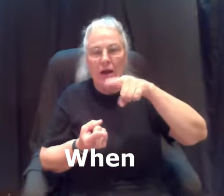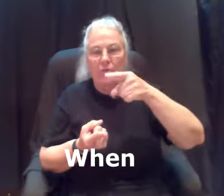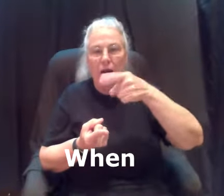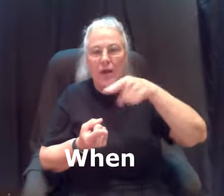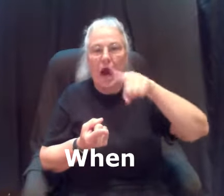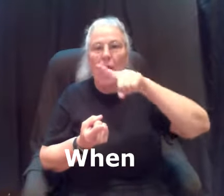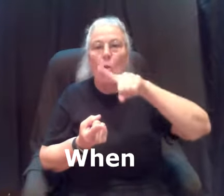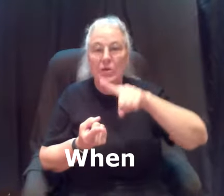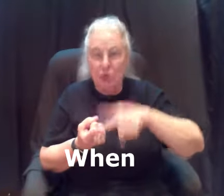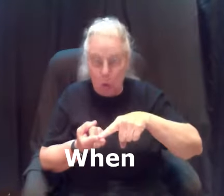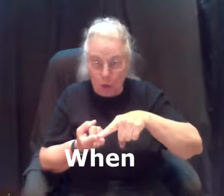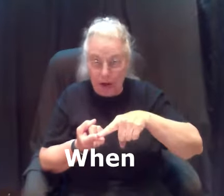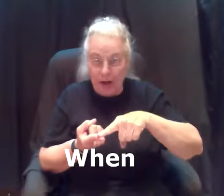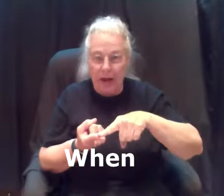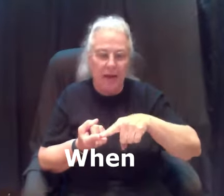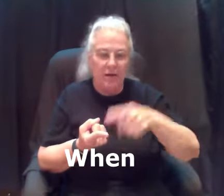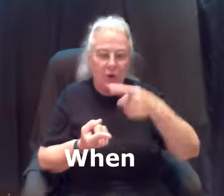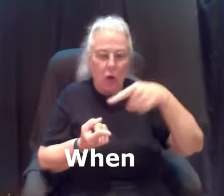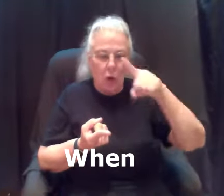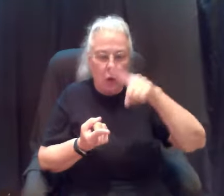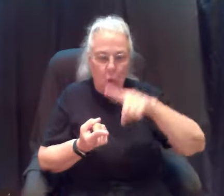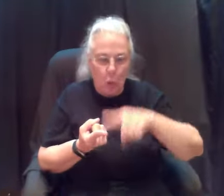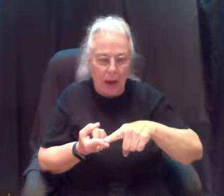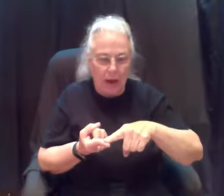around, I want to know when it'll land. When.